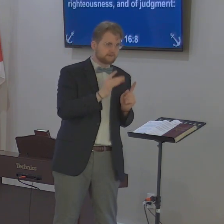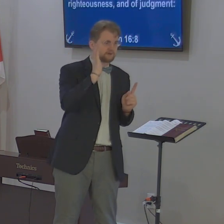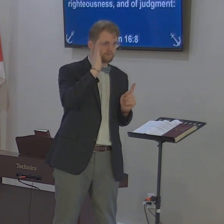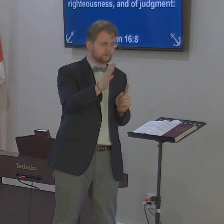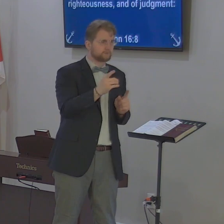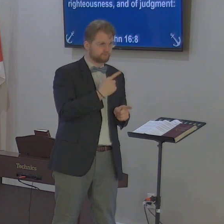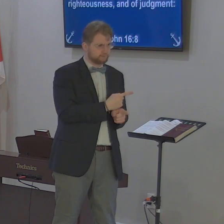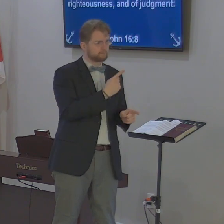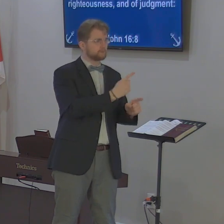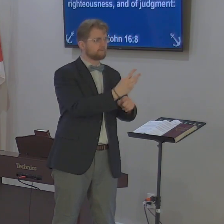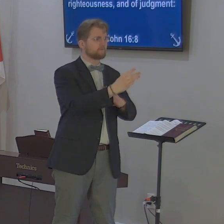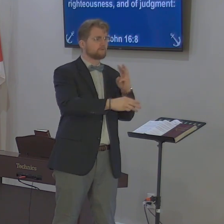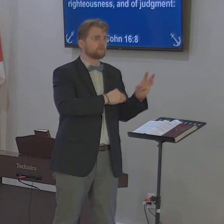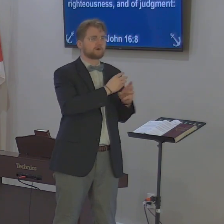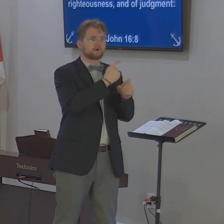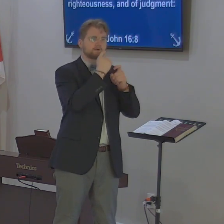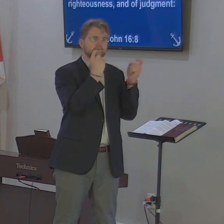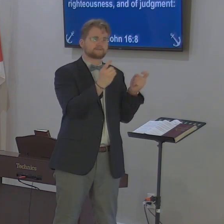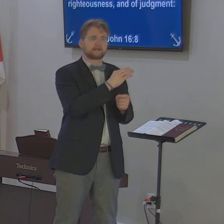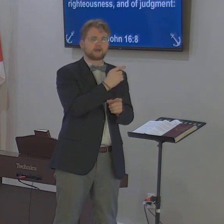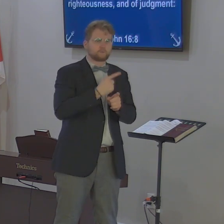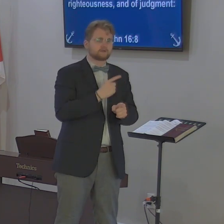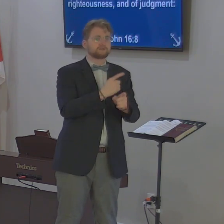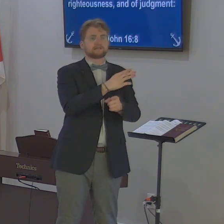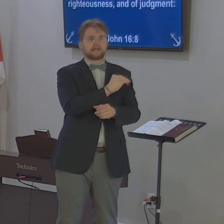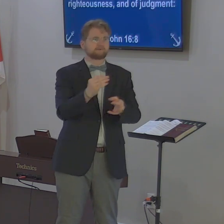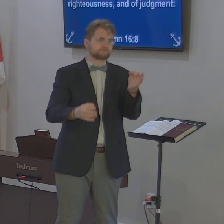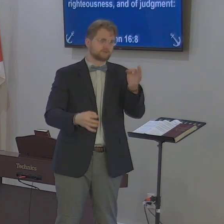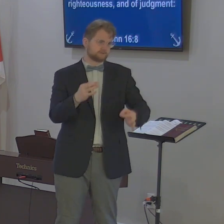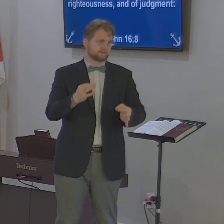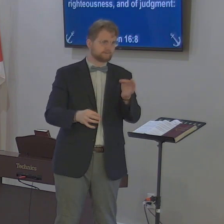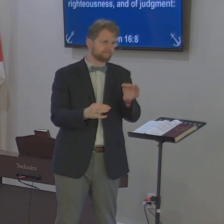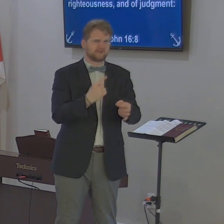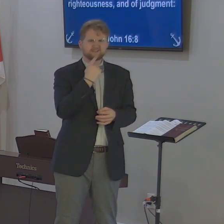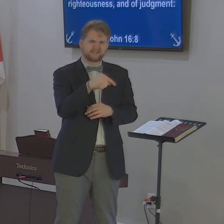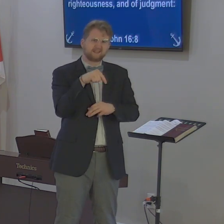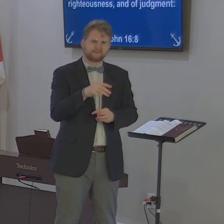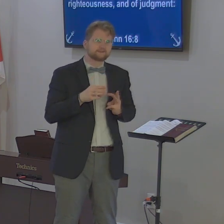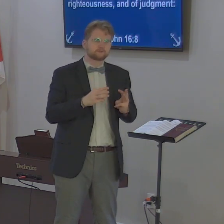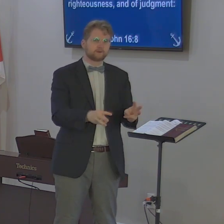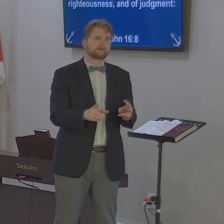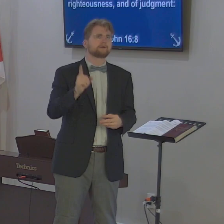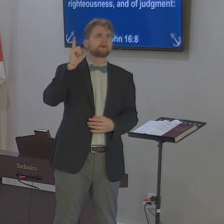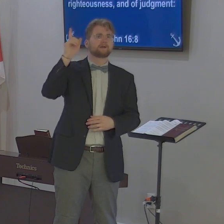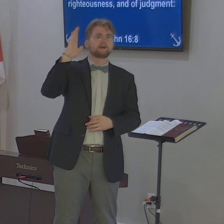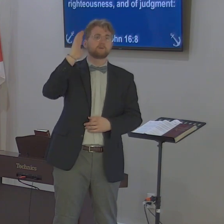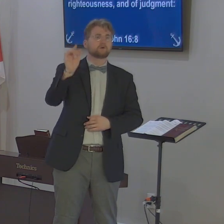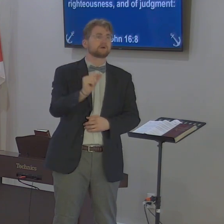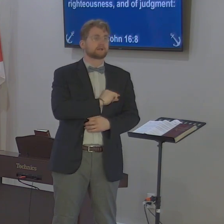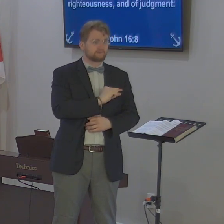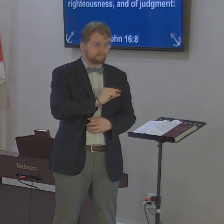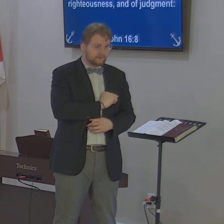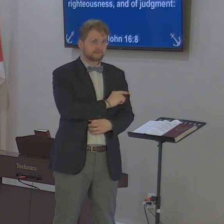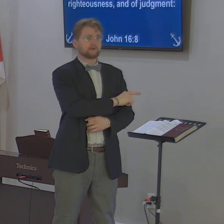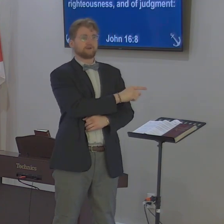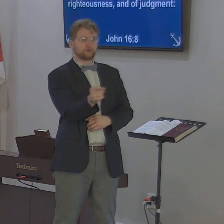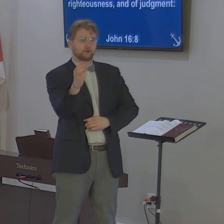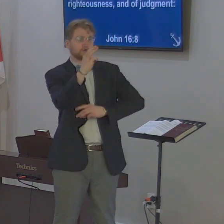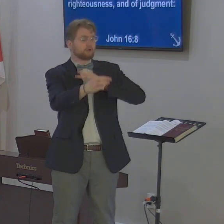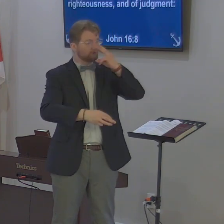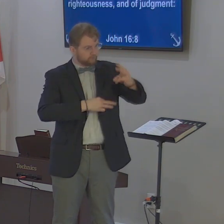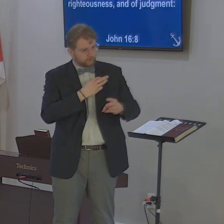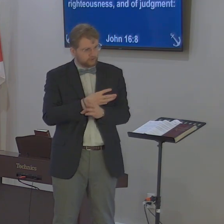sin and of righteousness and of judgment. Can I say it this way? He will convict you, the world, of